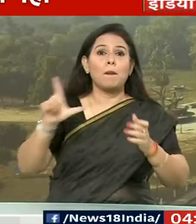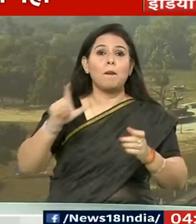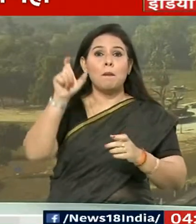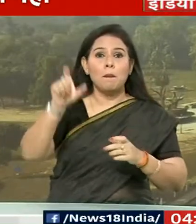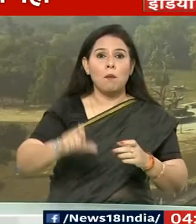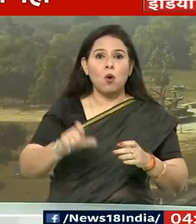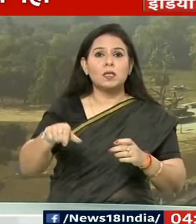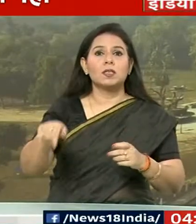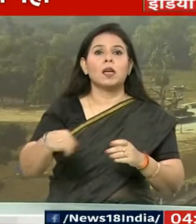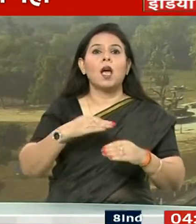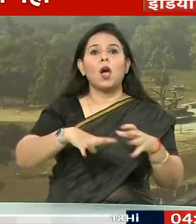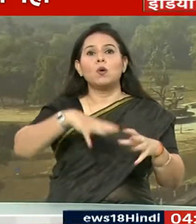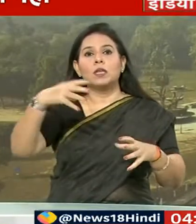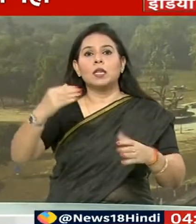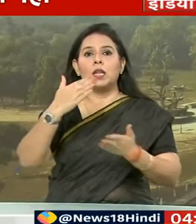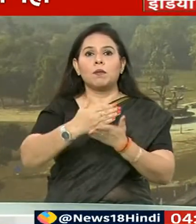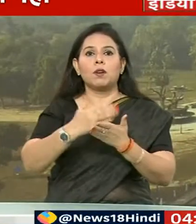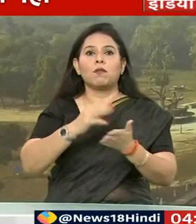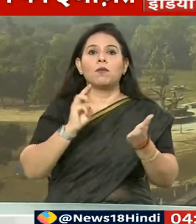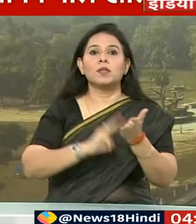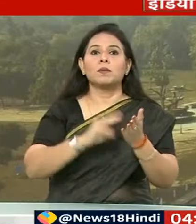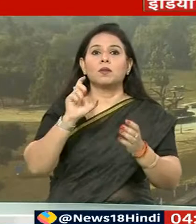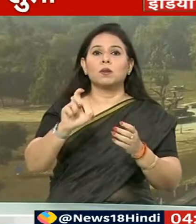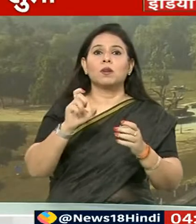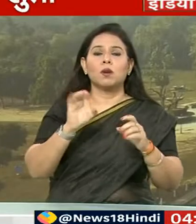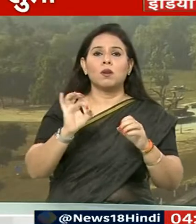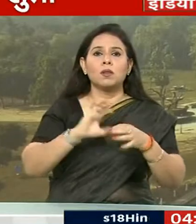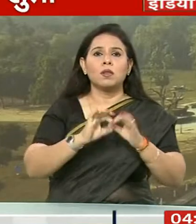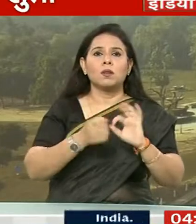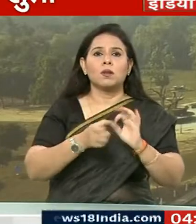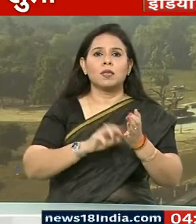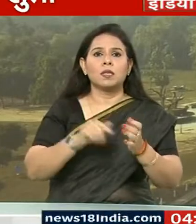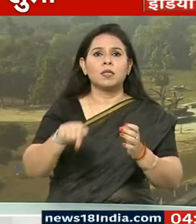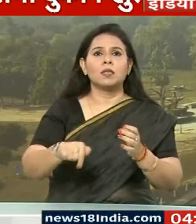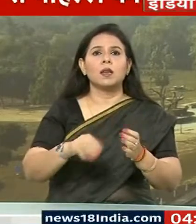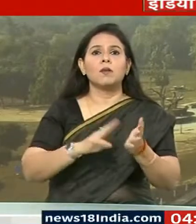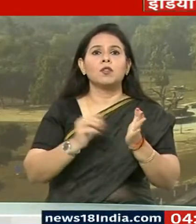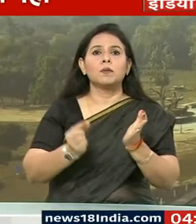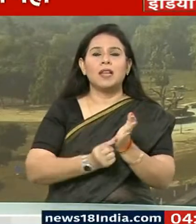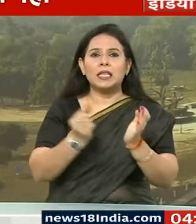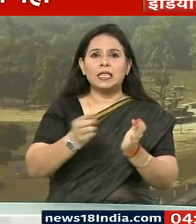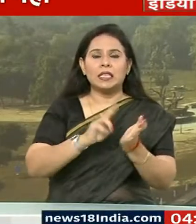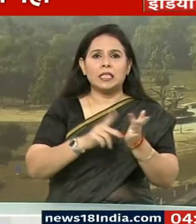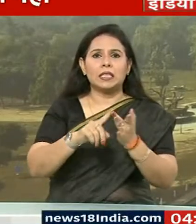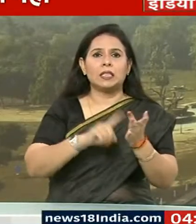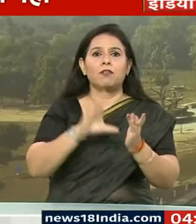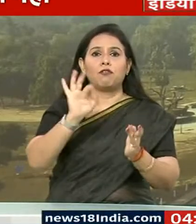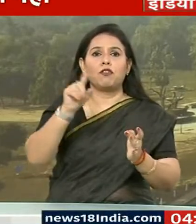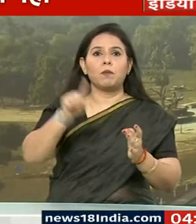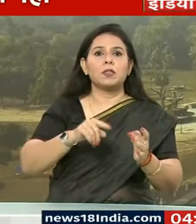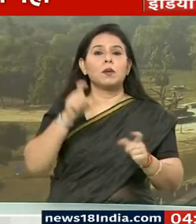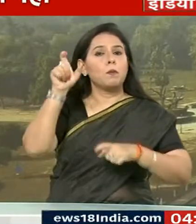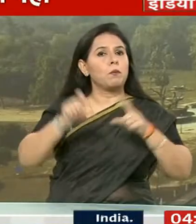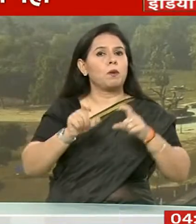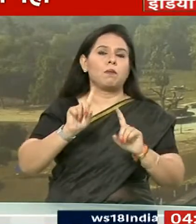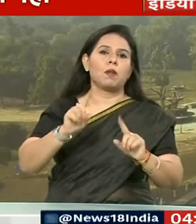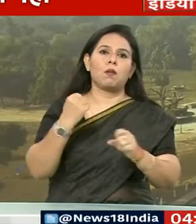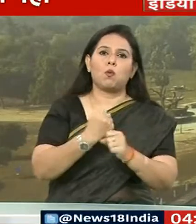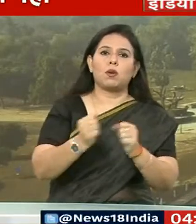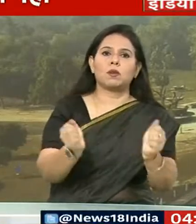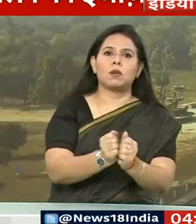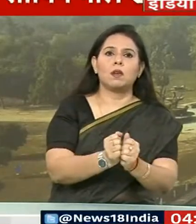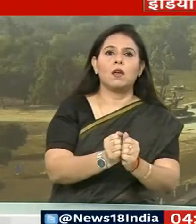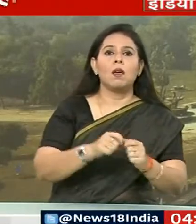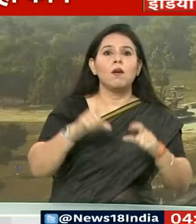and single-brand malls outside the limit of municipal corporations and municipalities with 50% strength